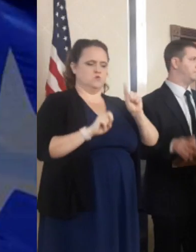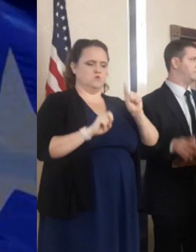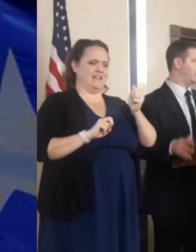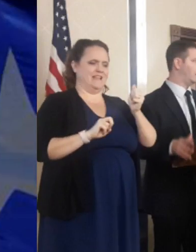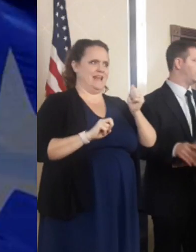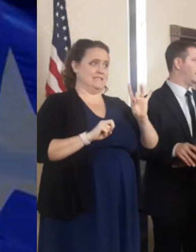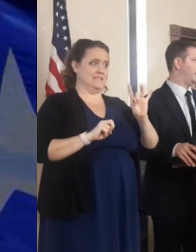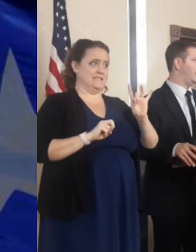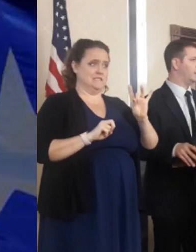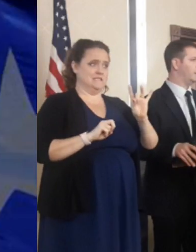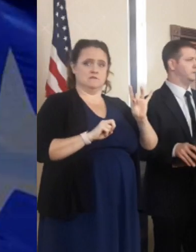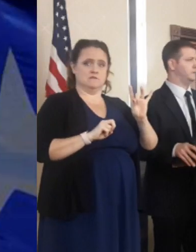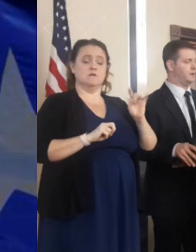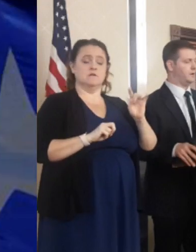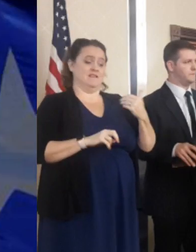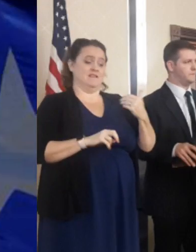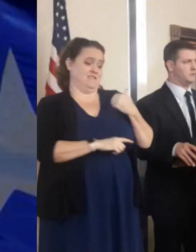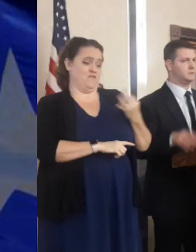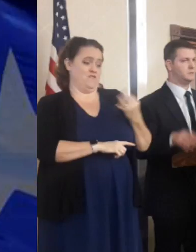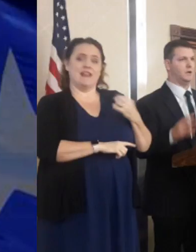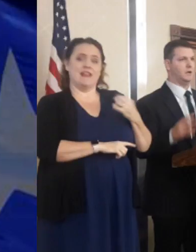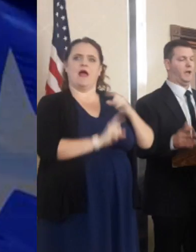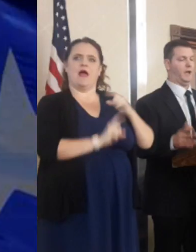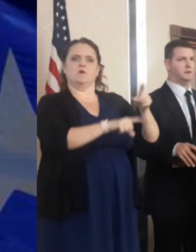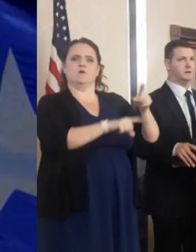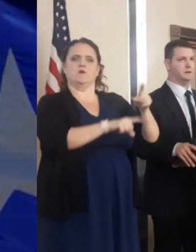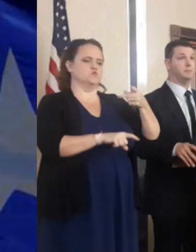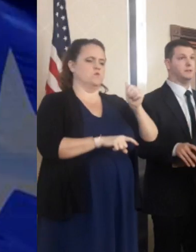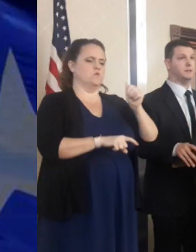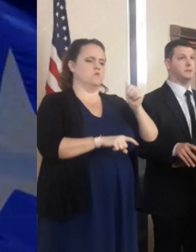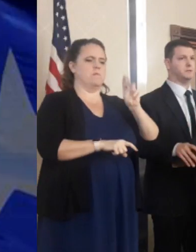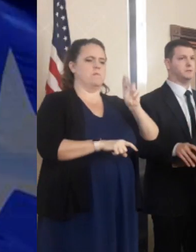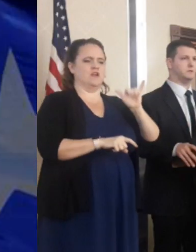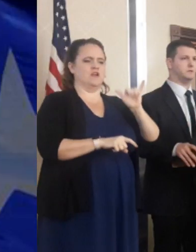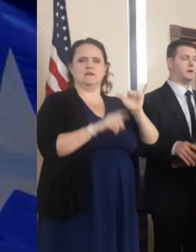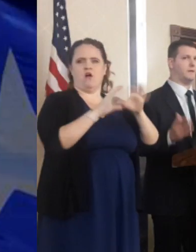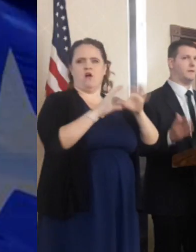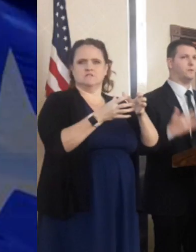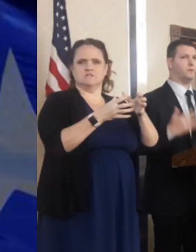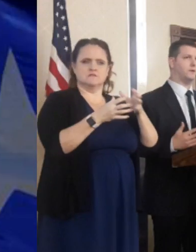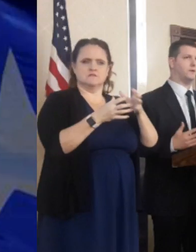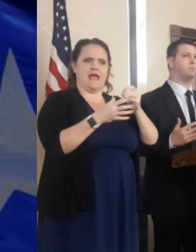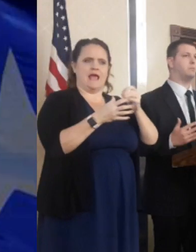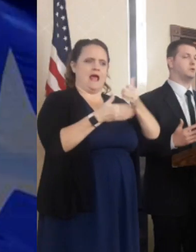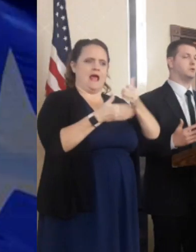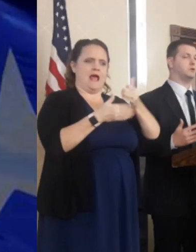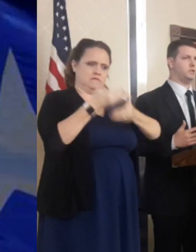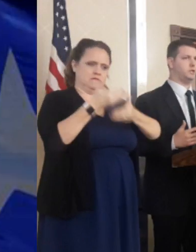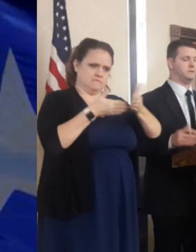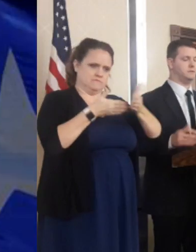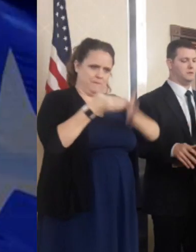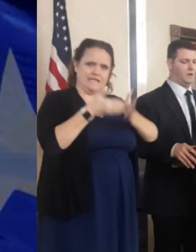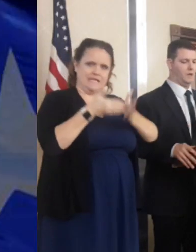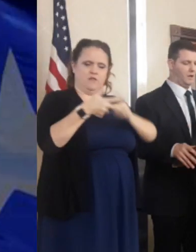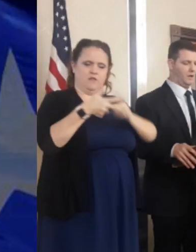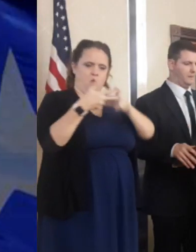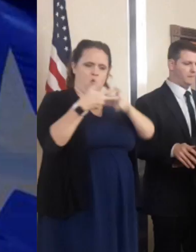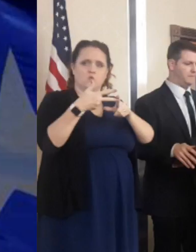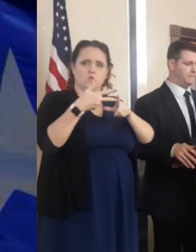On Friday, I was at the party offices and completed the procedures. I don't have a full written report just yet.